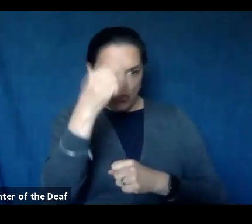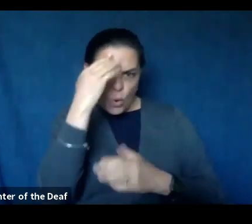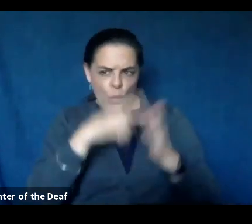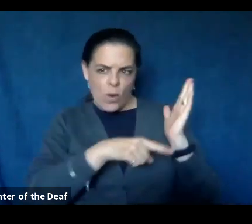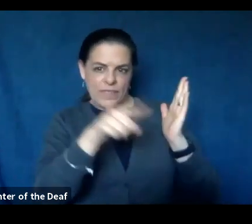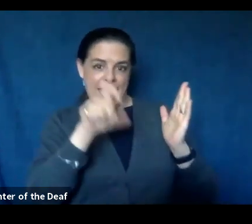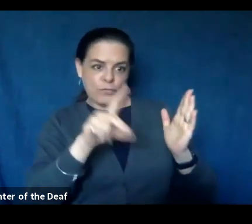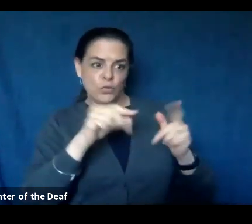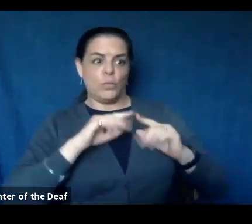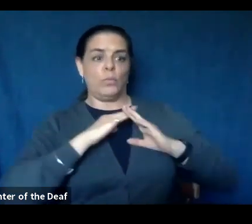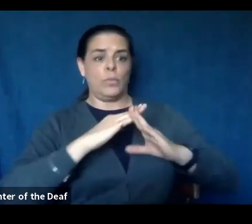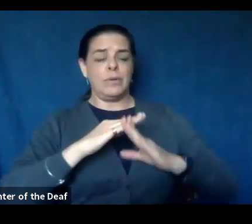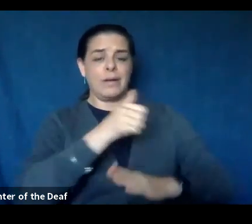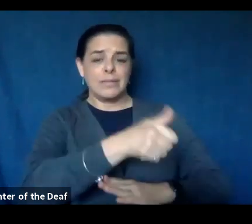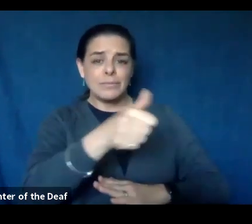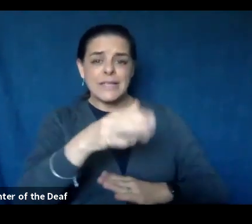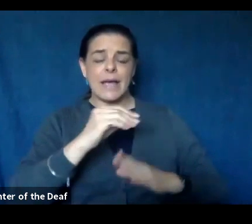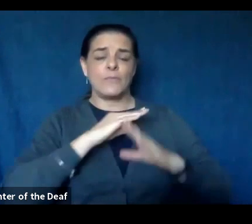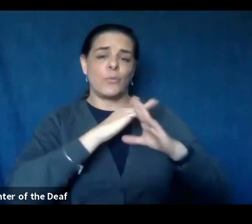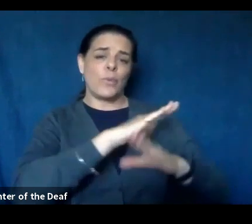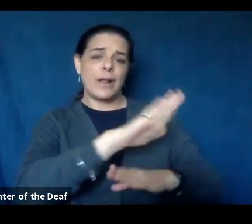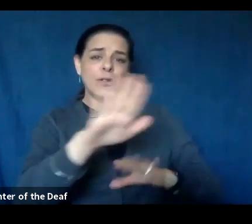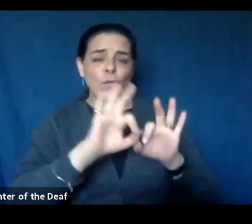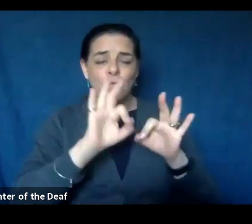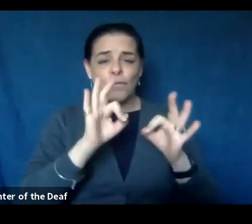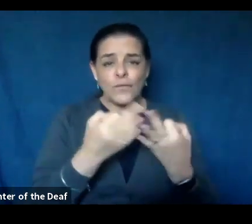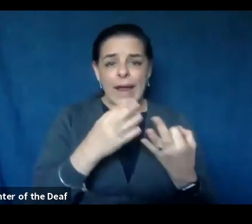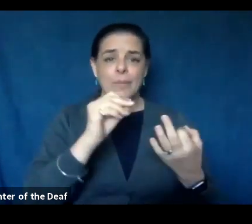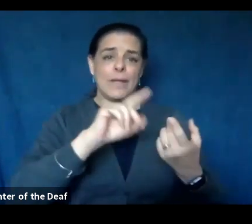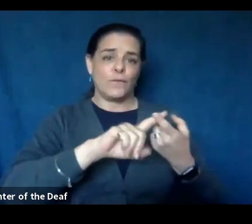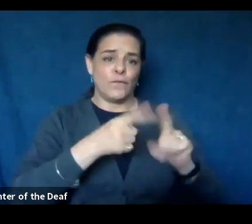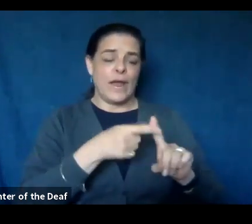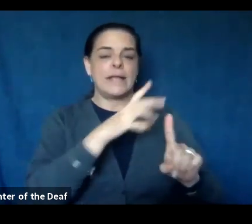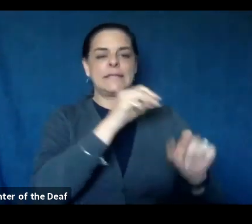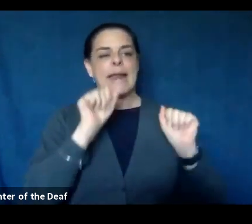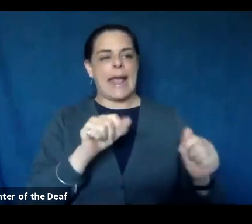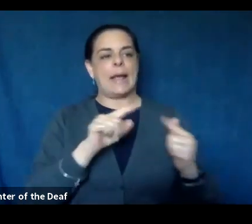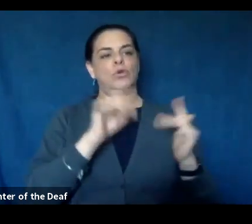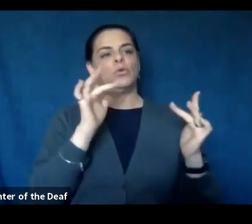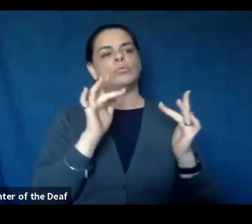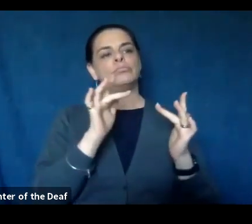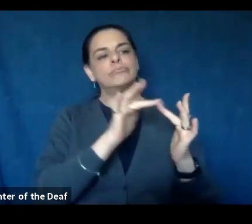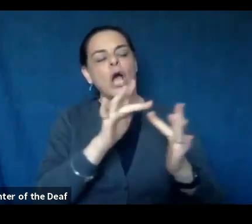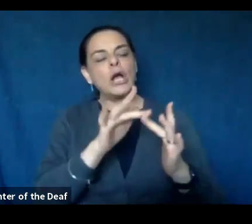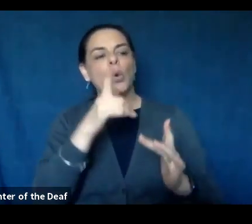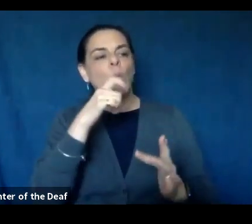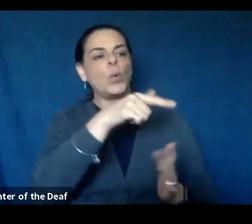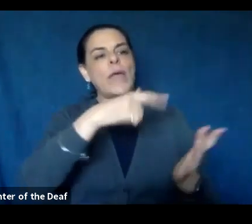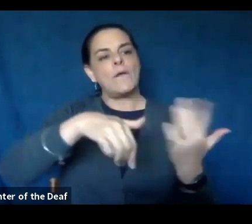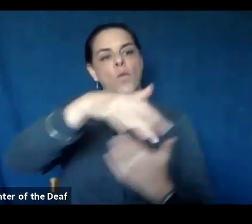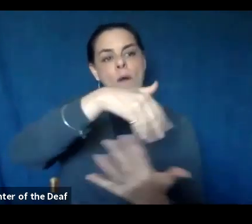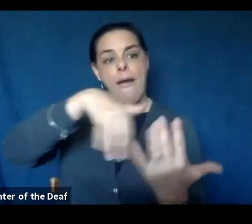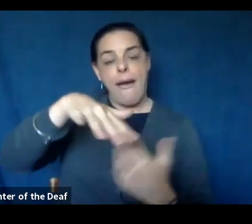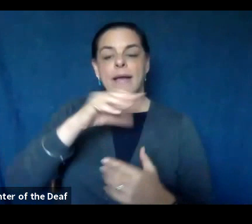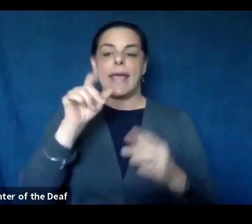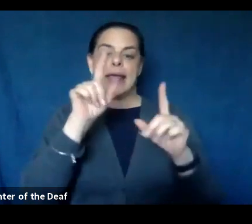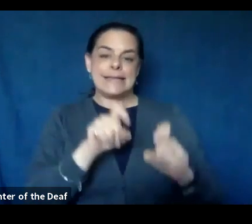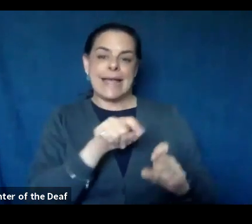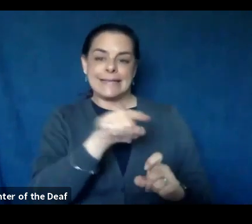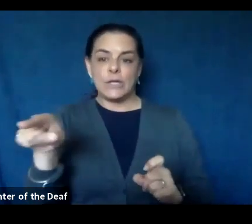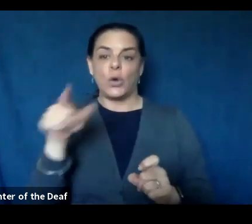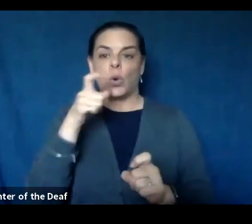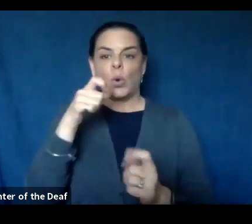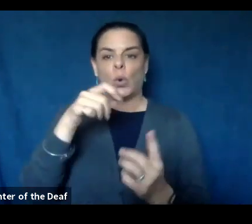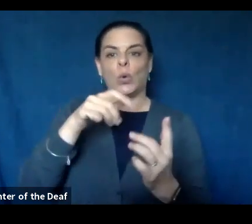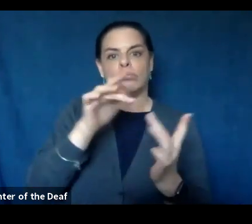do to protect themselves and their family members and their friends, and then be able to reach out to their contacts. And then we want to be able to test contacts and so